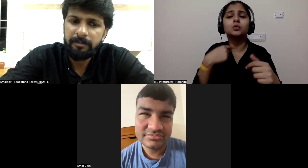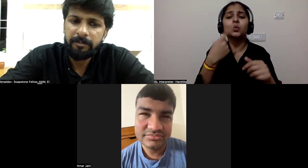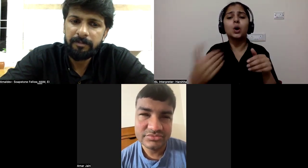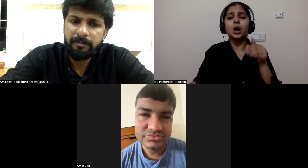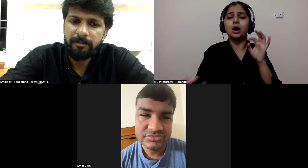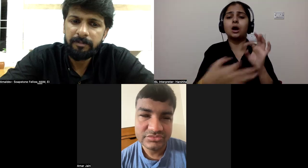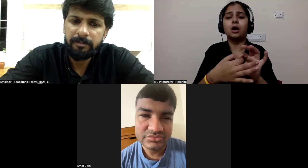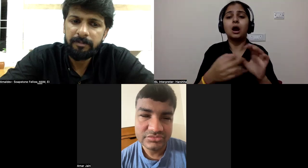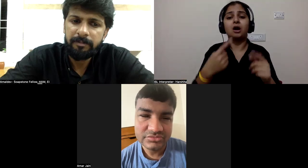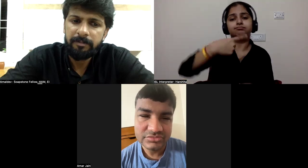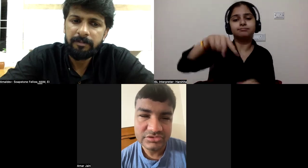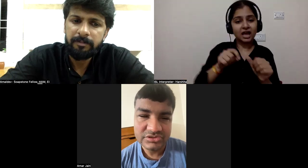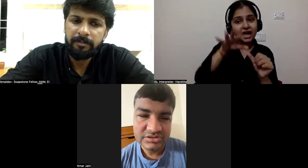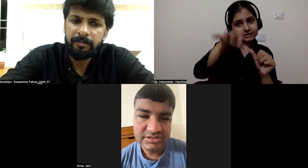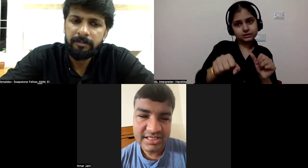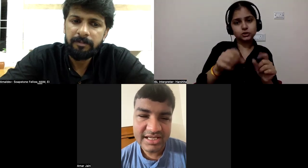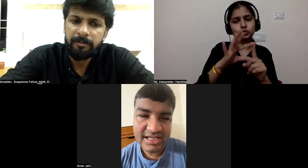support.